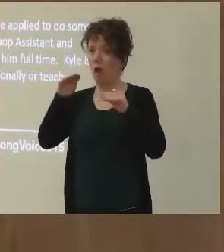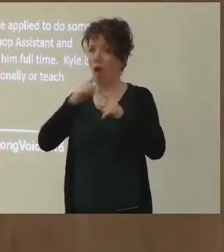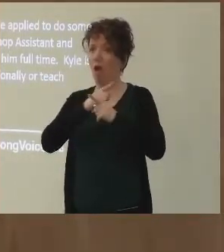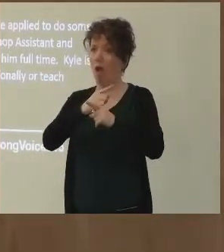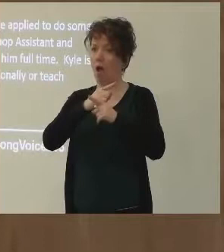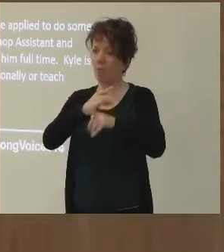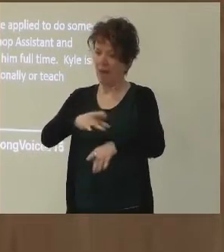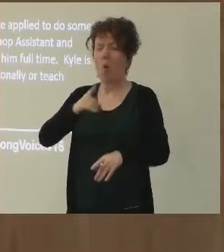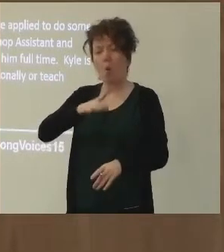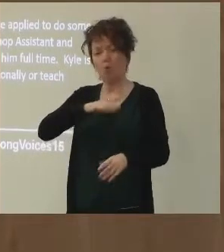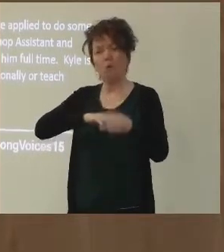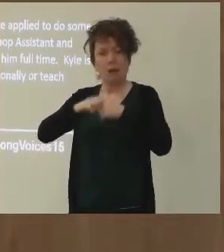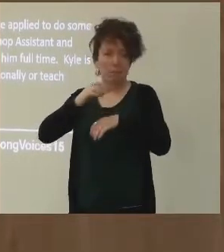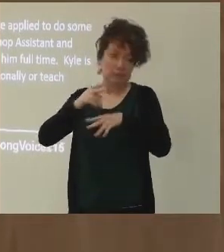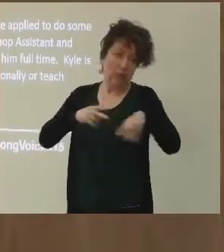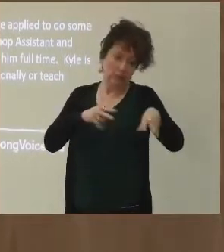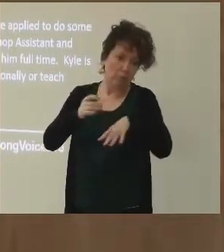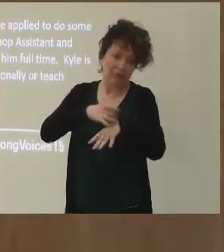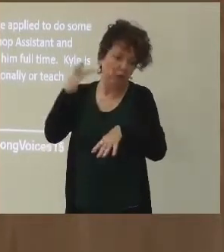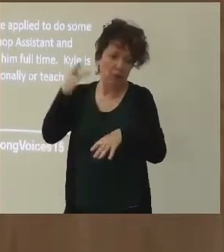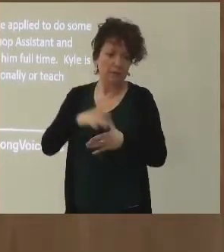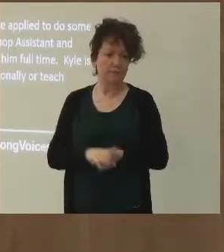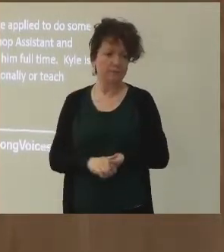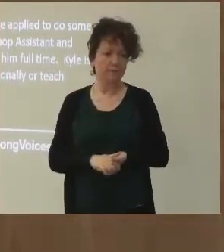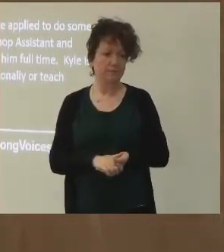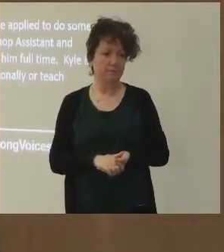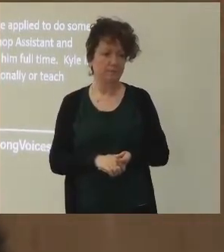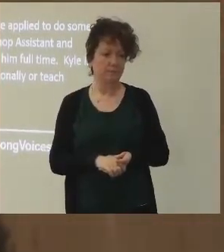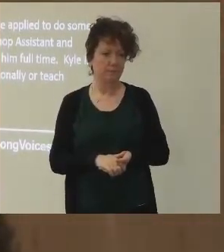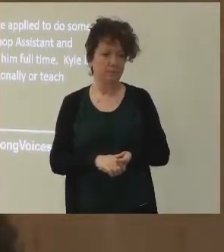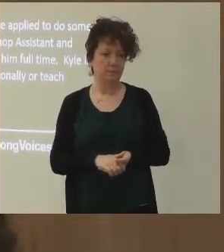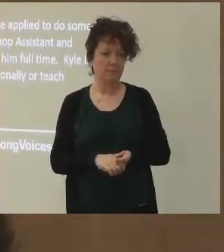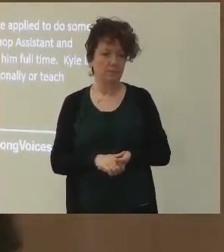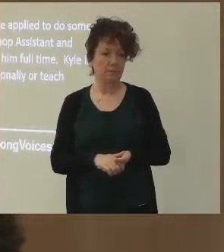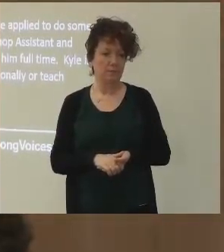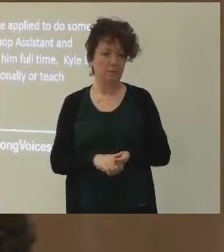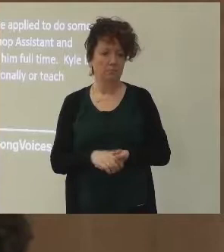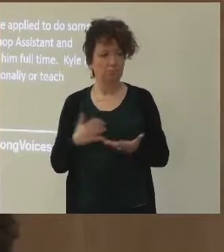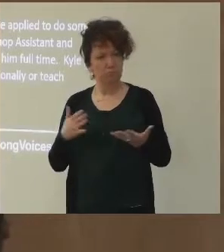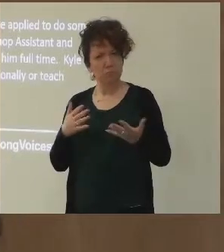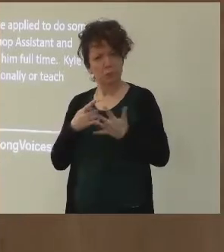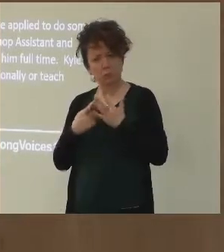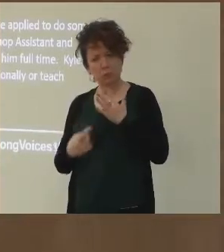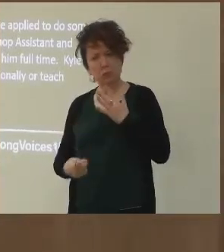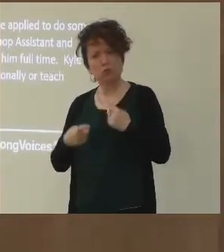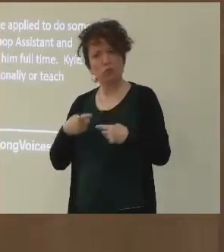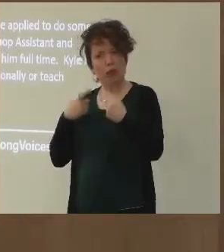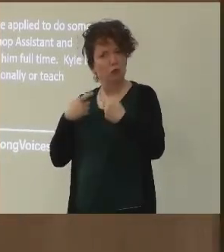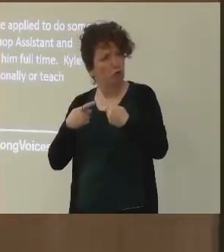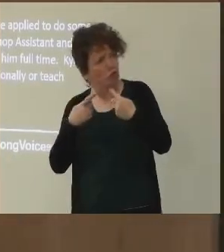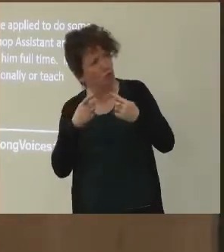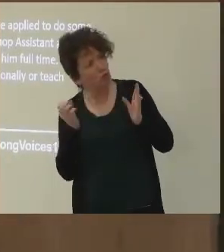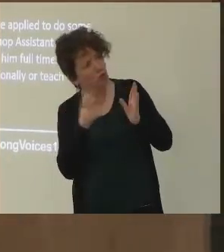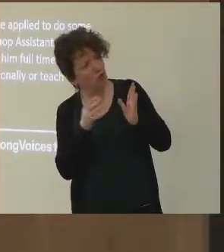Or dance professionally, who knows. So there's quite a few challenges that have been identified on this one from the delegates in the